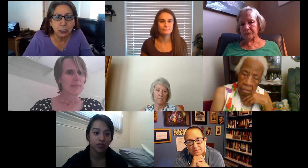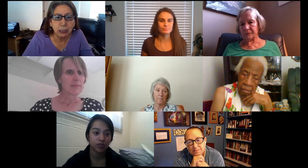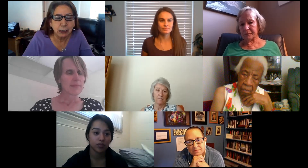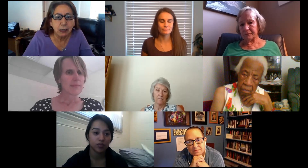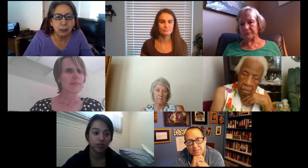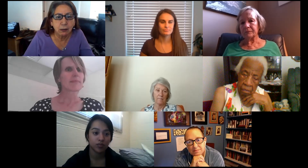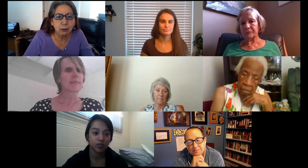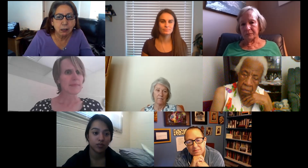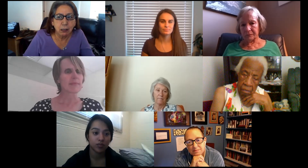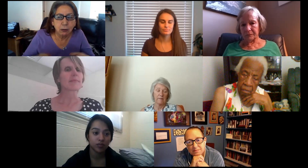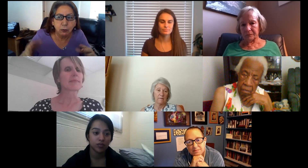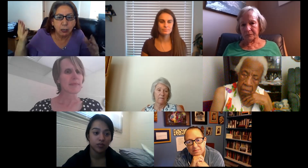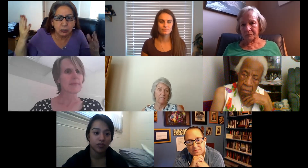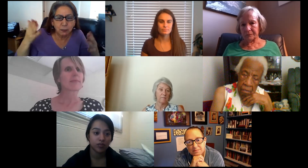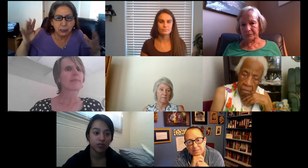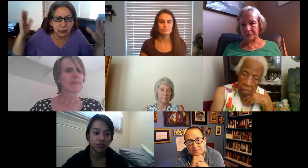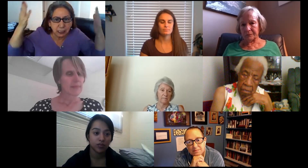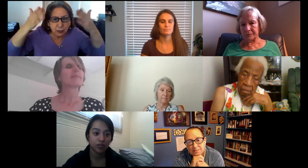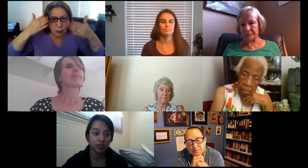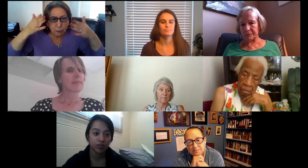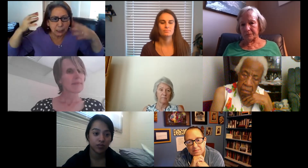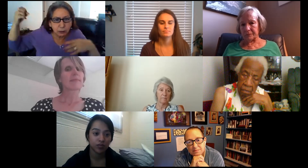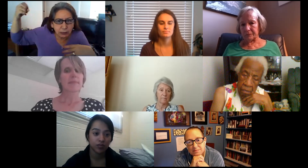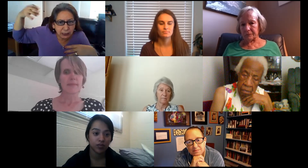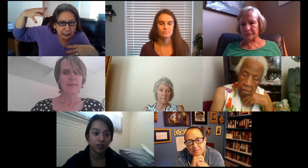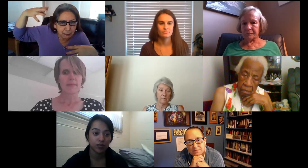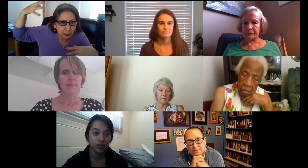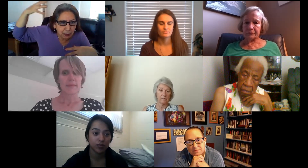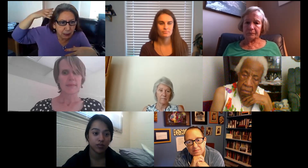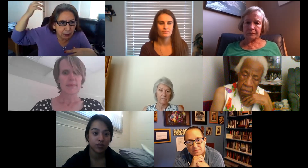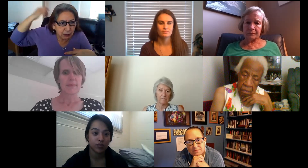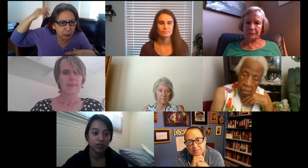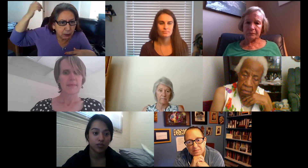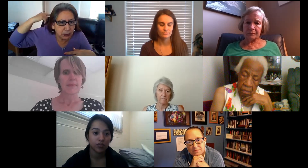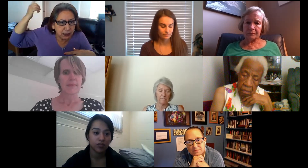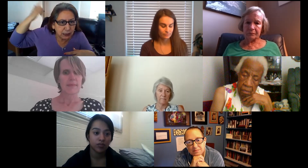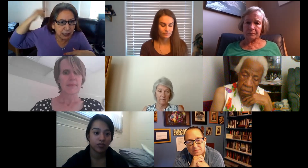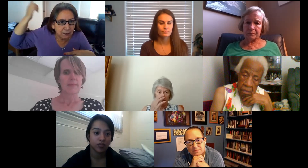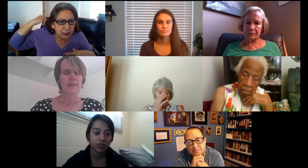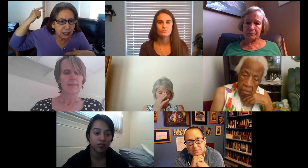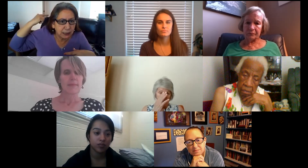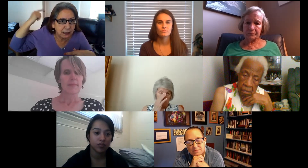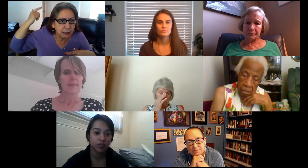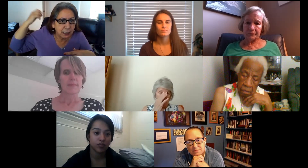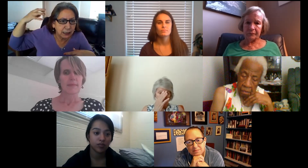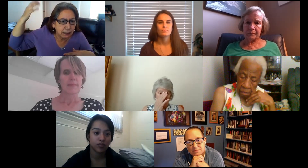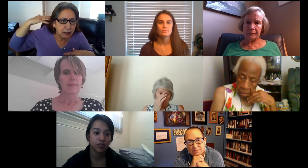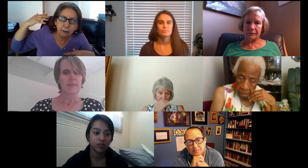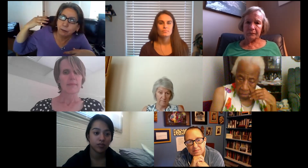restaurant, and you know how sometimes it's kind of dark, but then there's this light, when there's like some kind of light